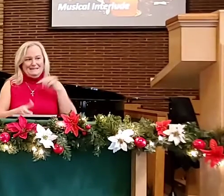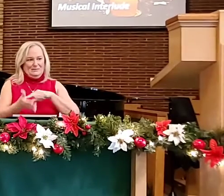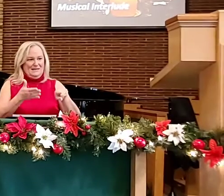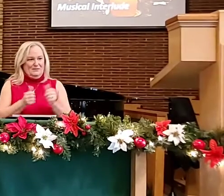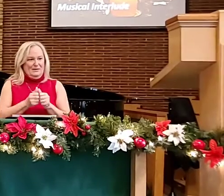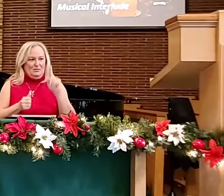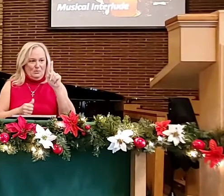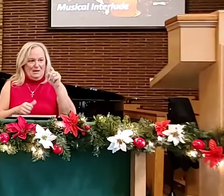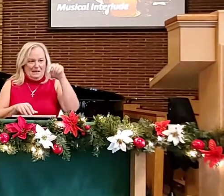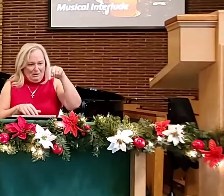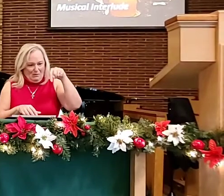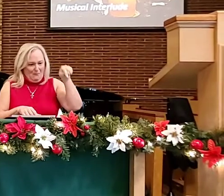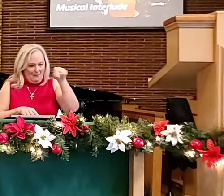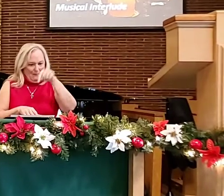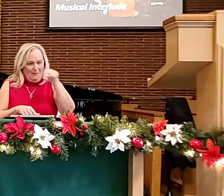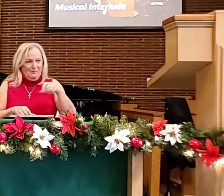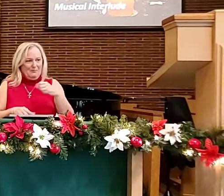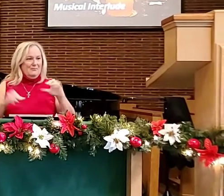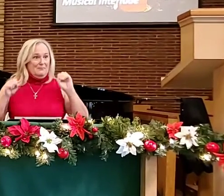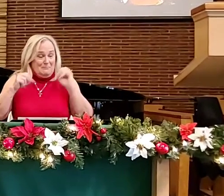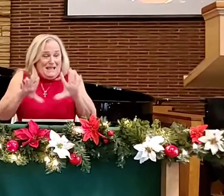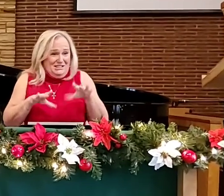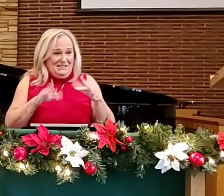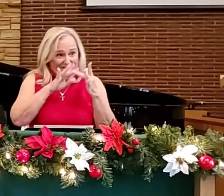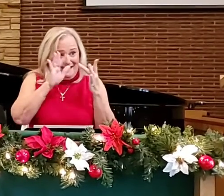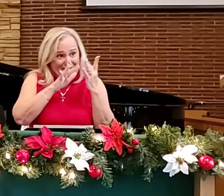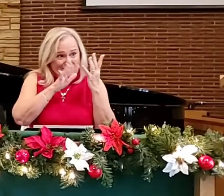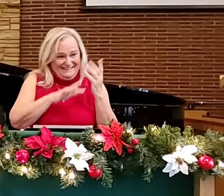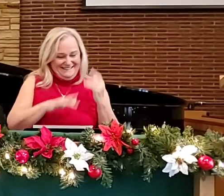the one-note magic fingers.